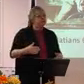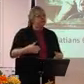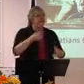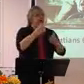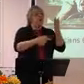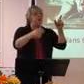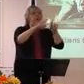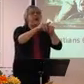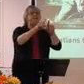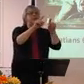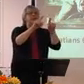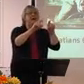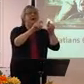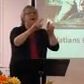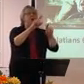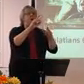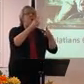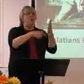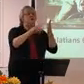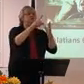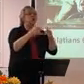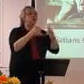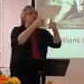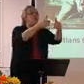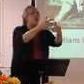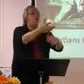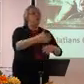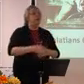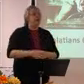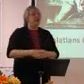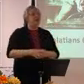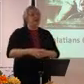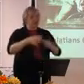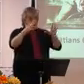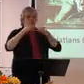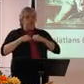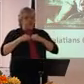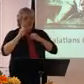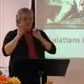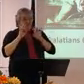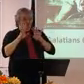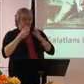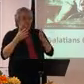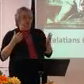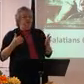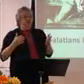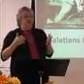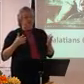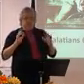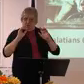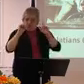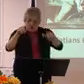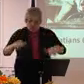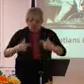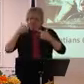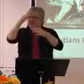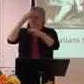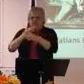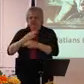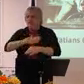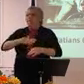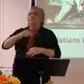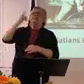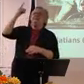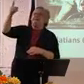and what's your reward? You're going to receive terrible things. Go out and live a life of faith.